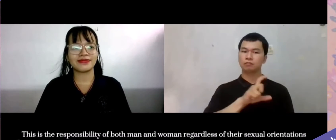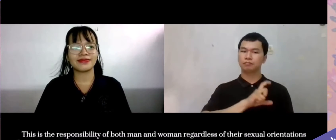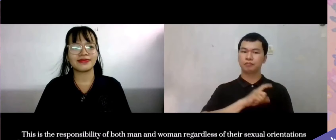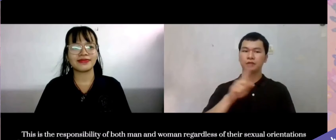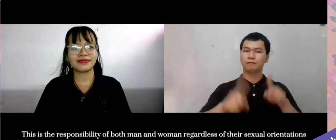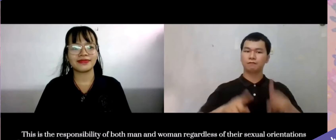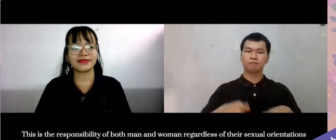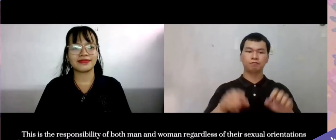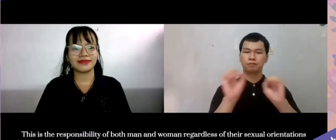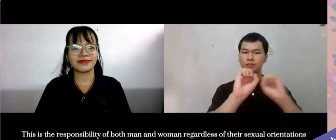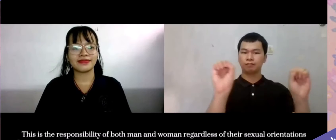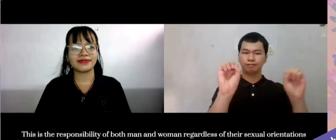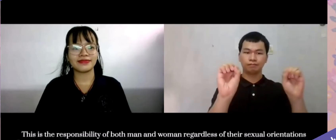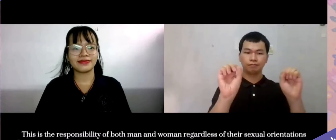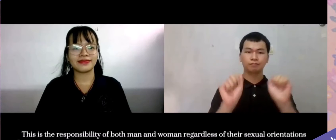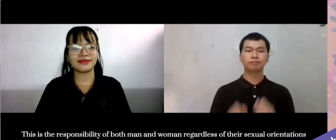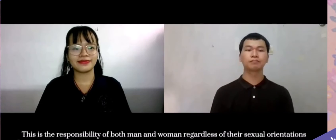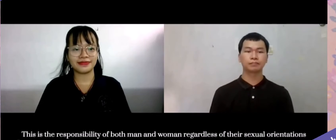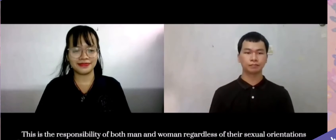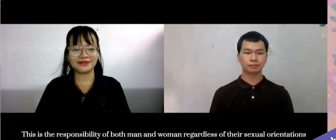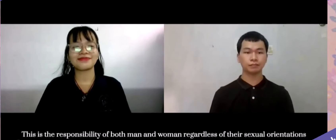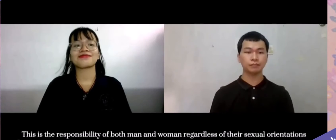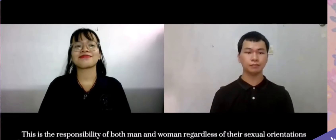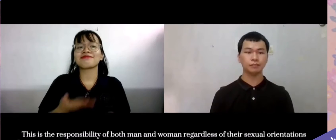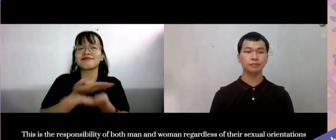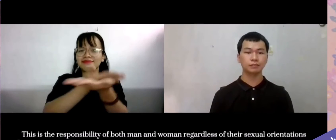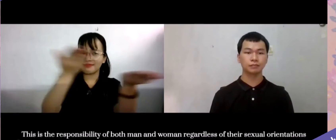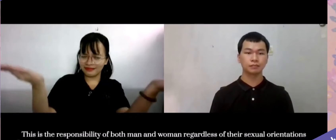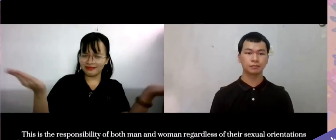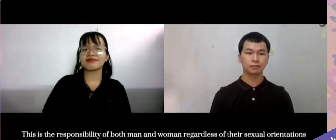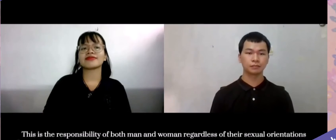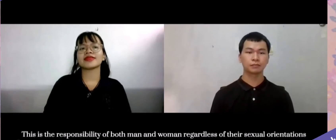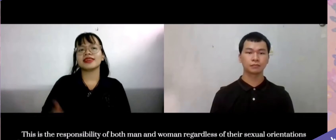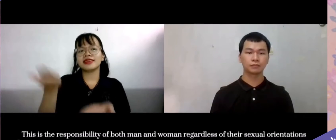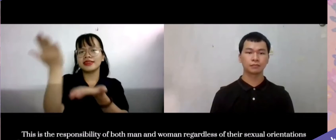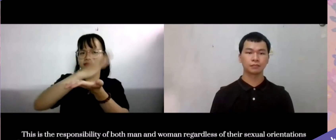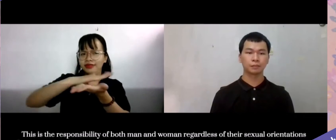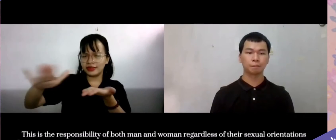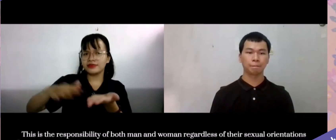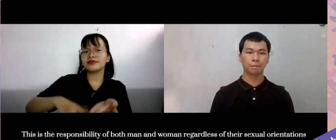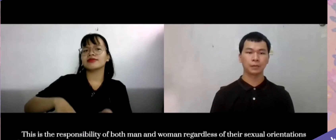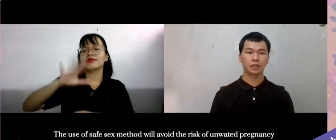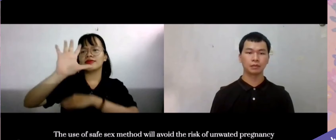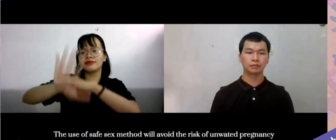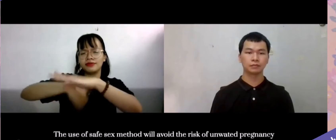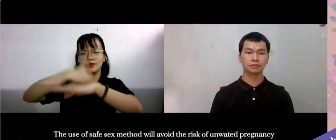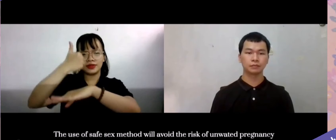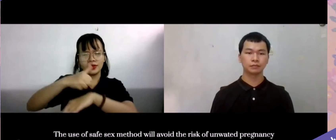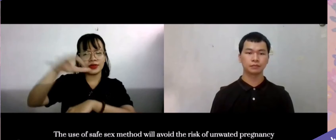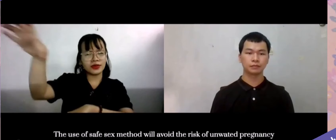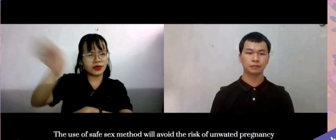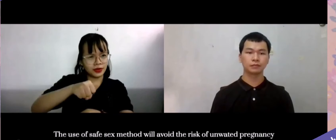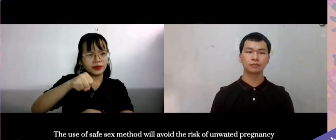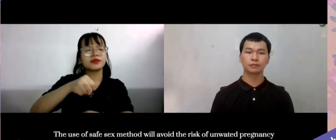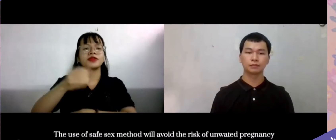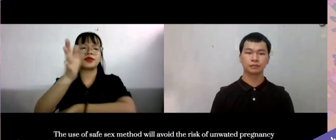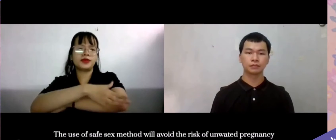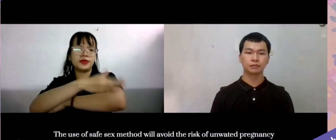this is the responsibility of both man and woman regardless of their sexual orientations this is the responsibility